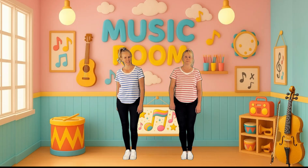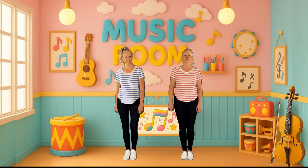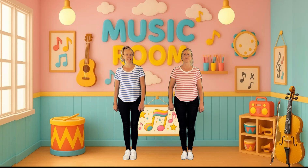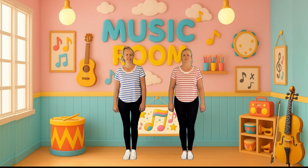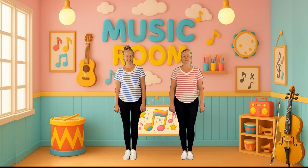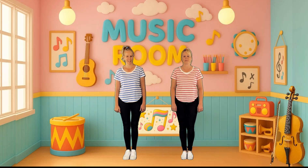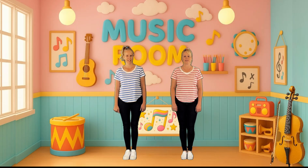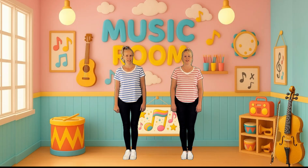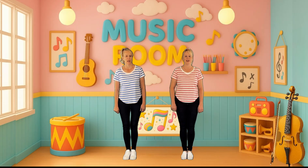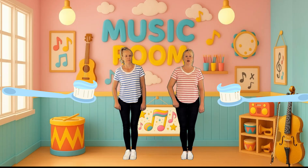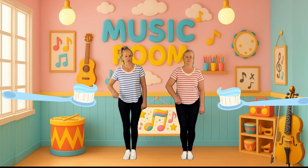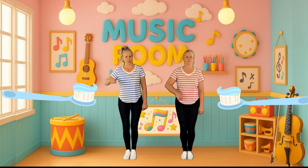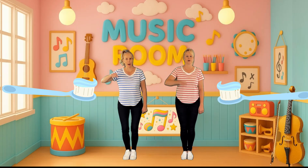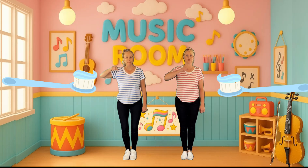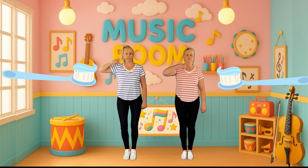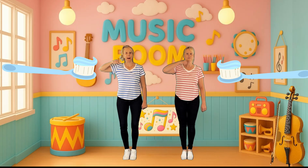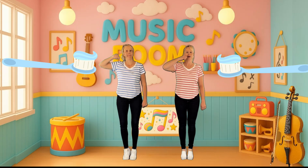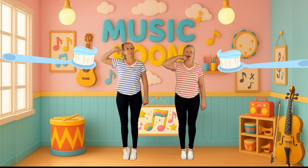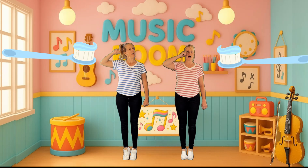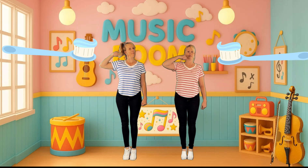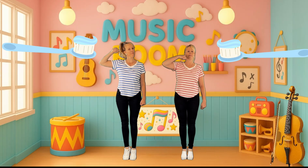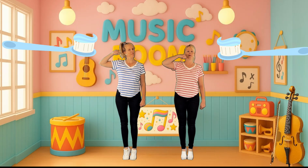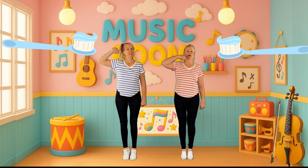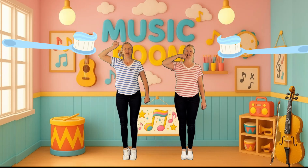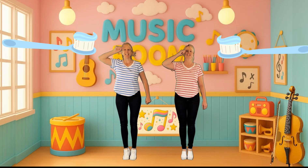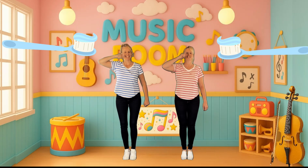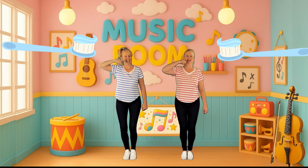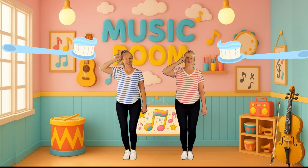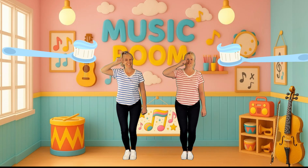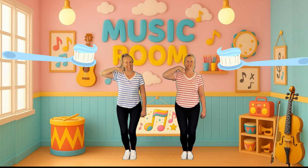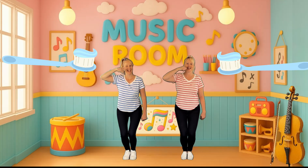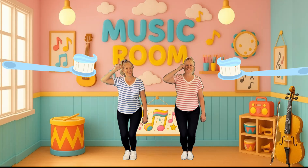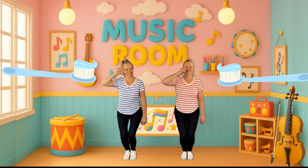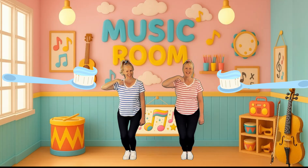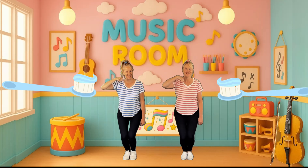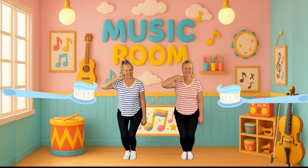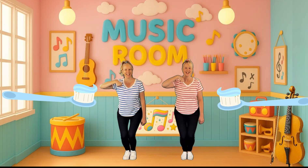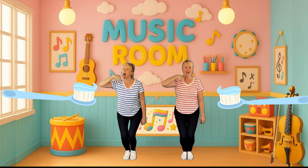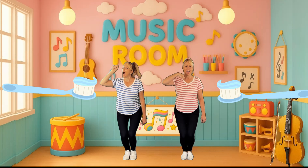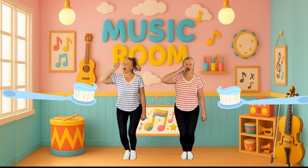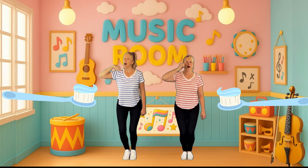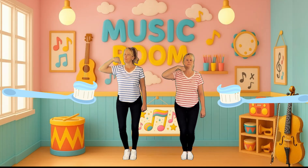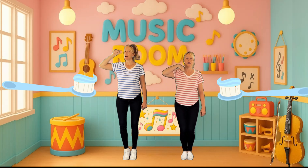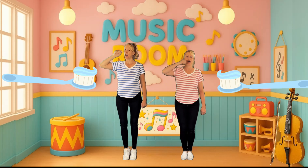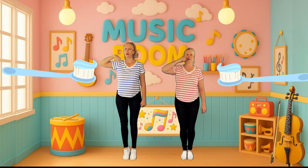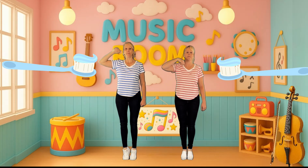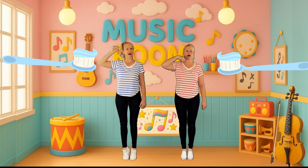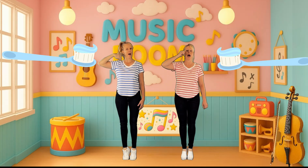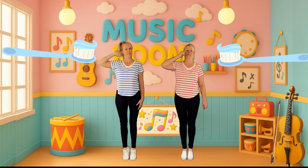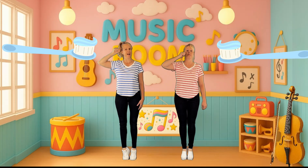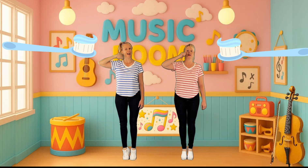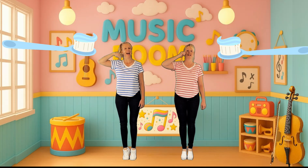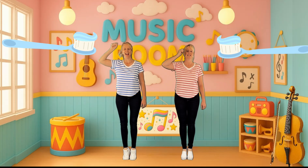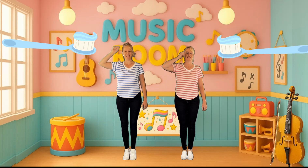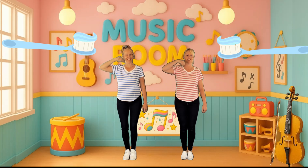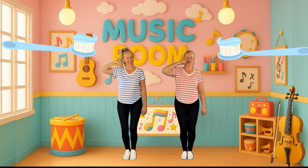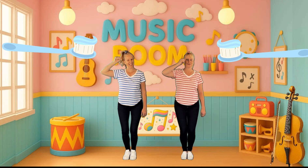friends? Brush up, up, up, and down, down, down. Up, up, and down,